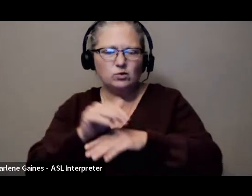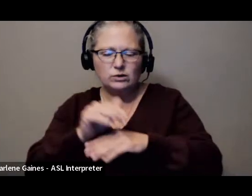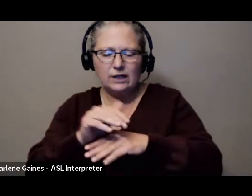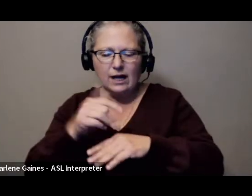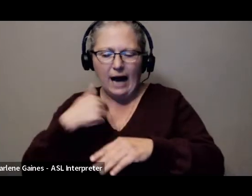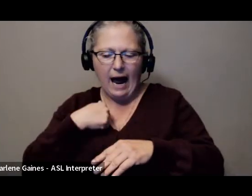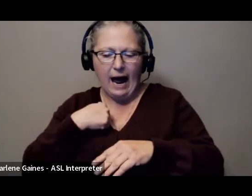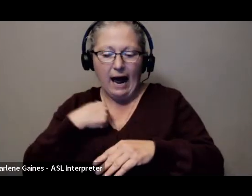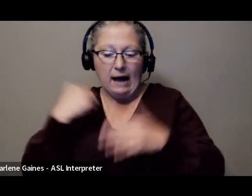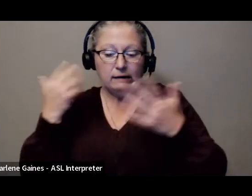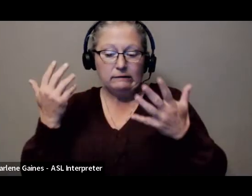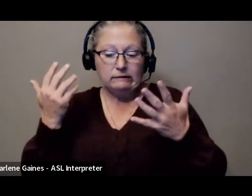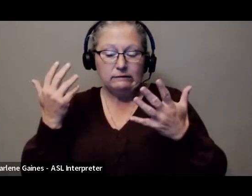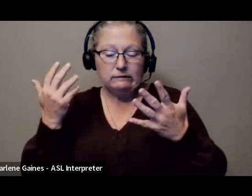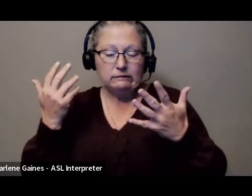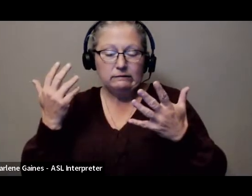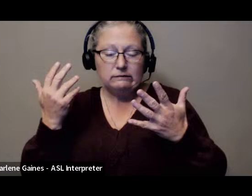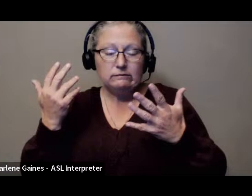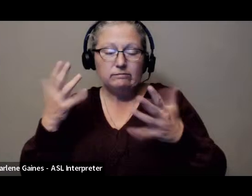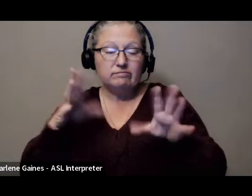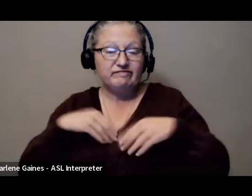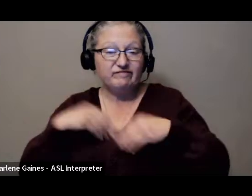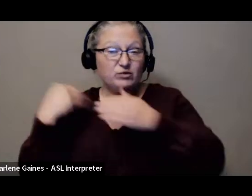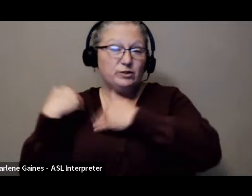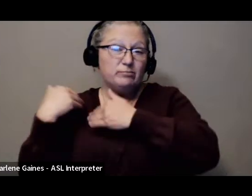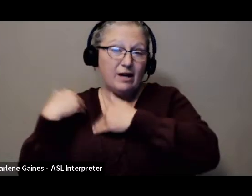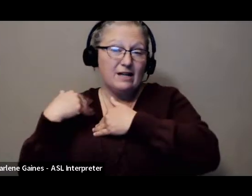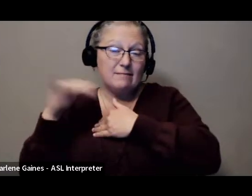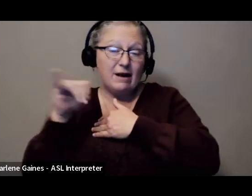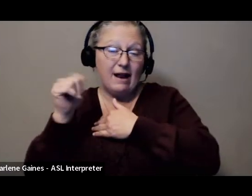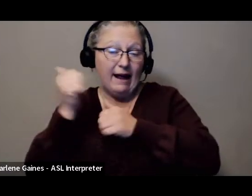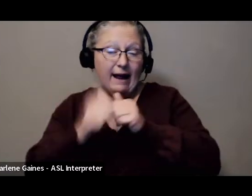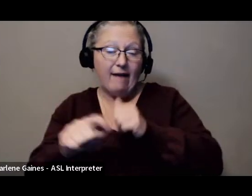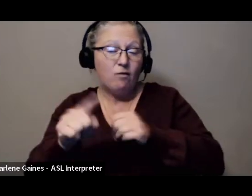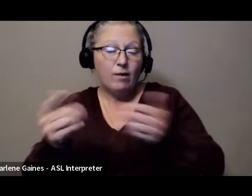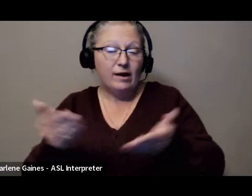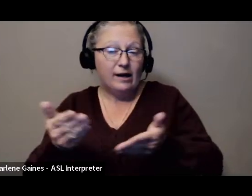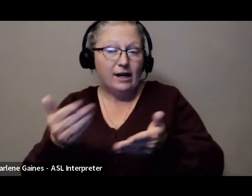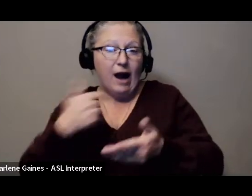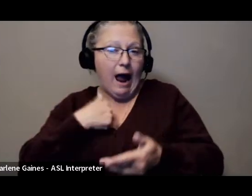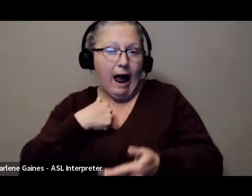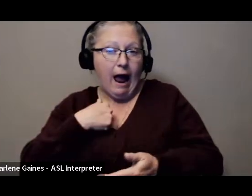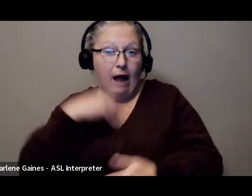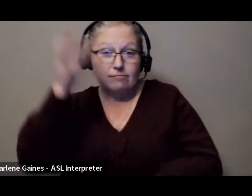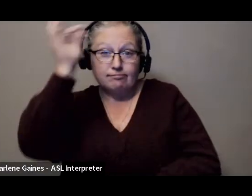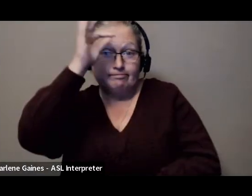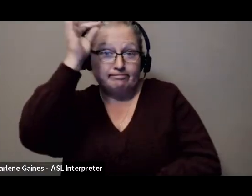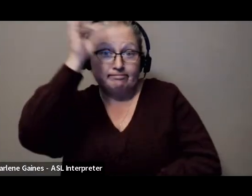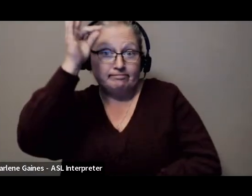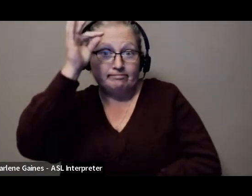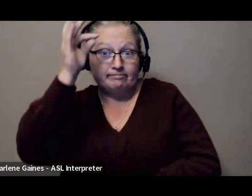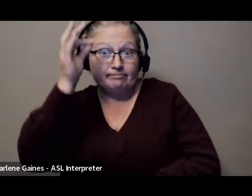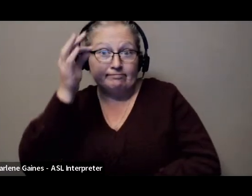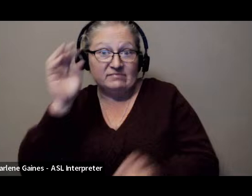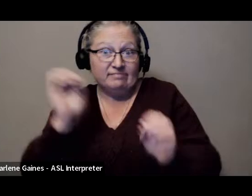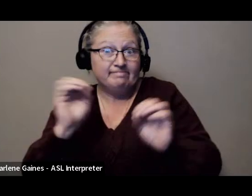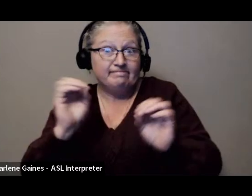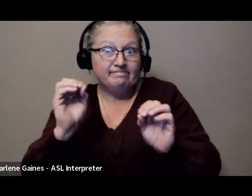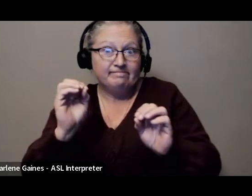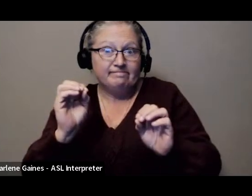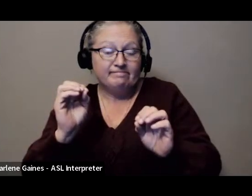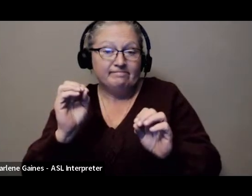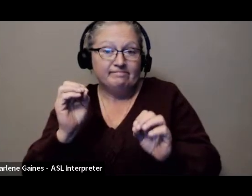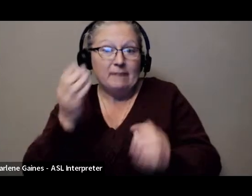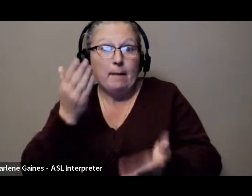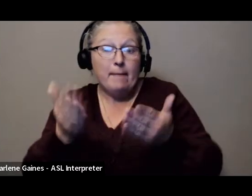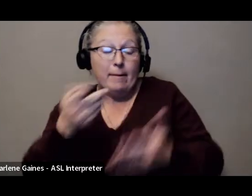I bear responsibility like probably everybody in this room. I had no knowledge of any of that. And